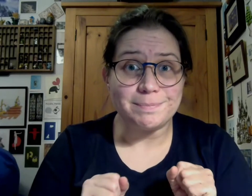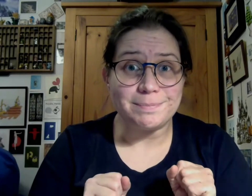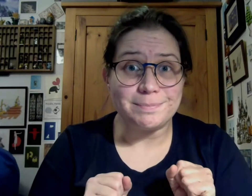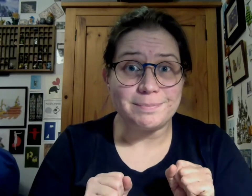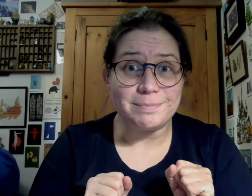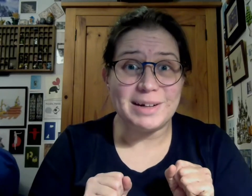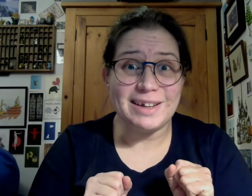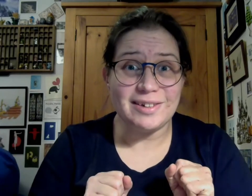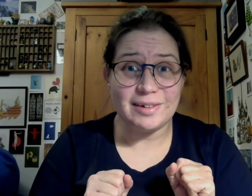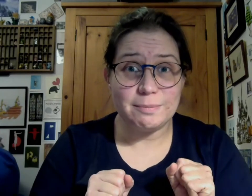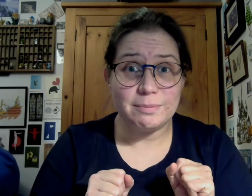Please.